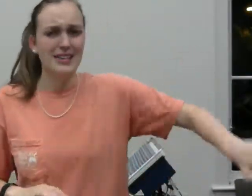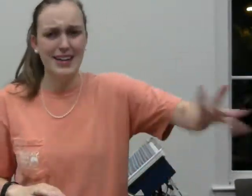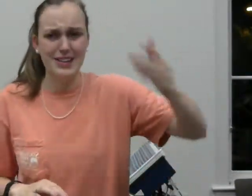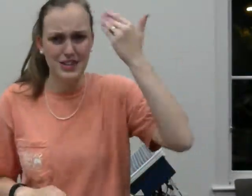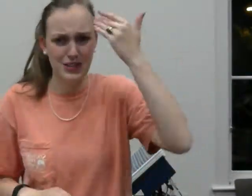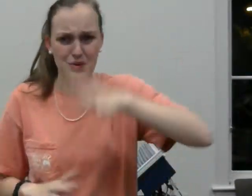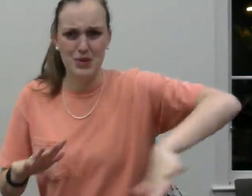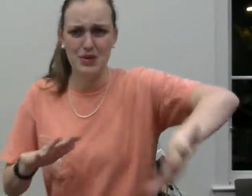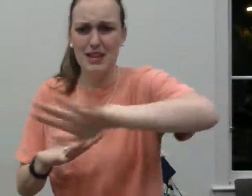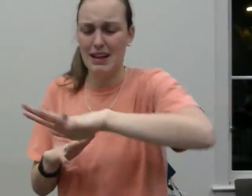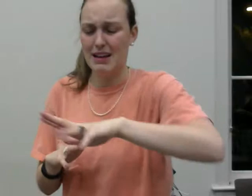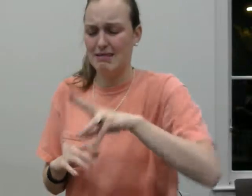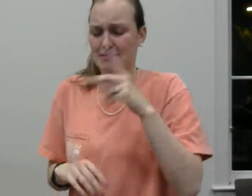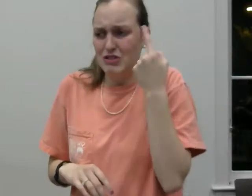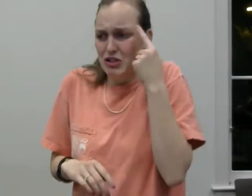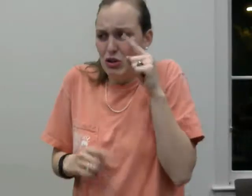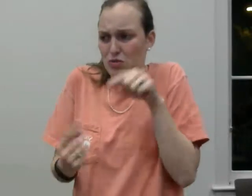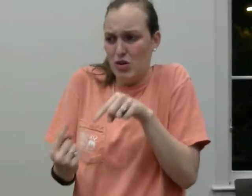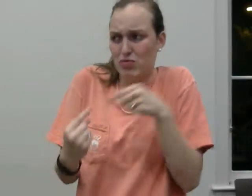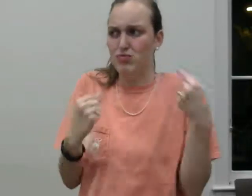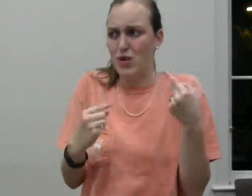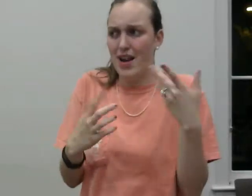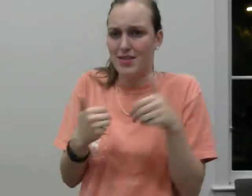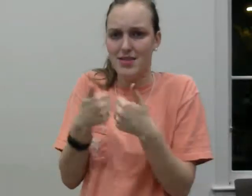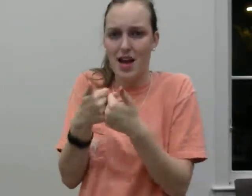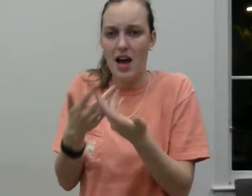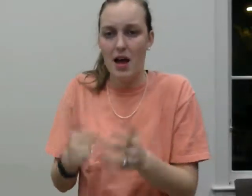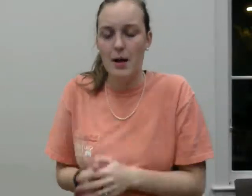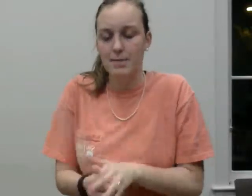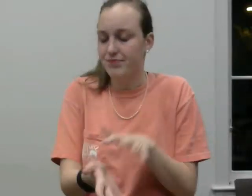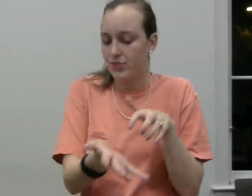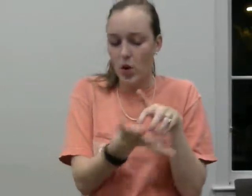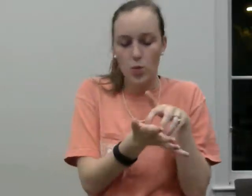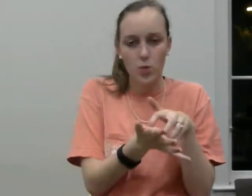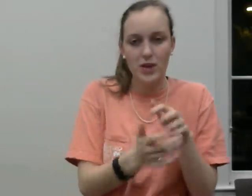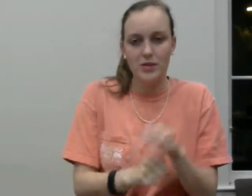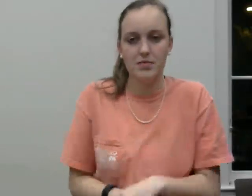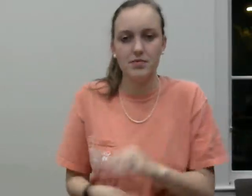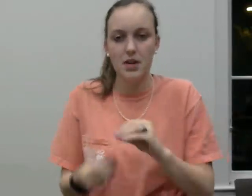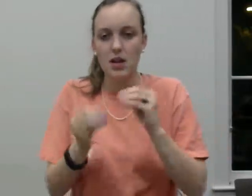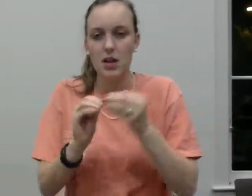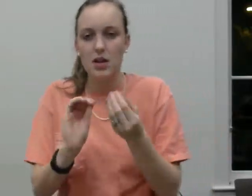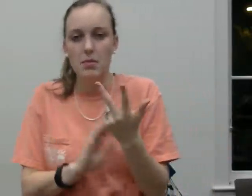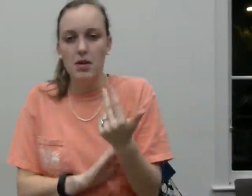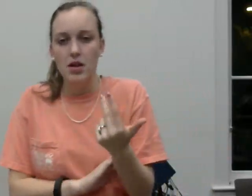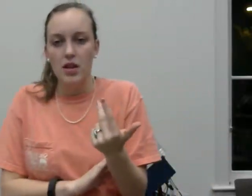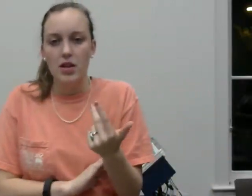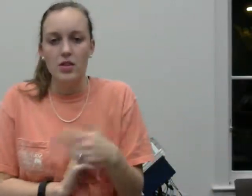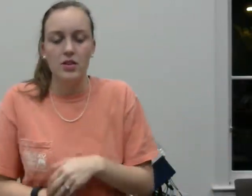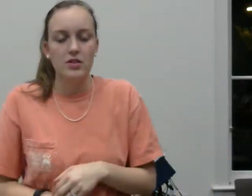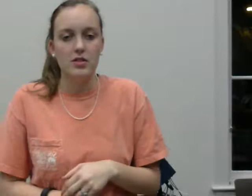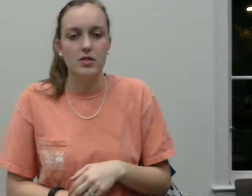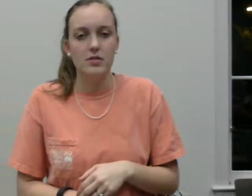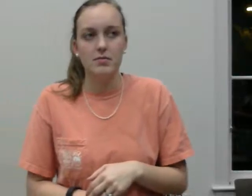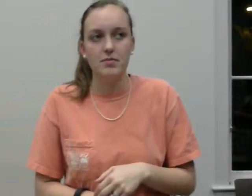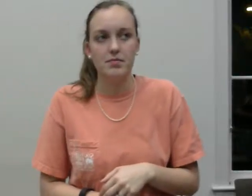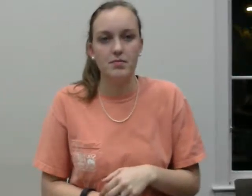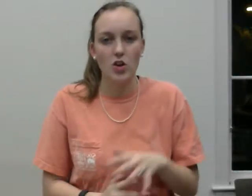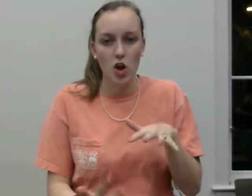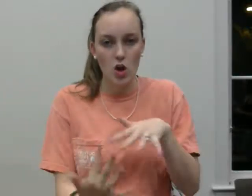how to react to it. So a huge disadvantage, not knowing the land. Number 13, as the tide of the war turns, right?